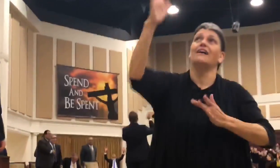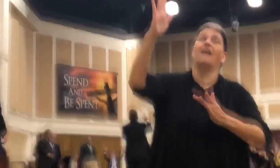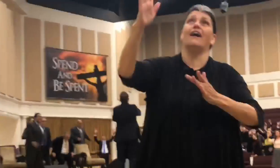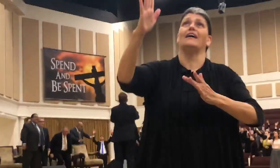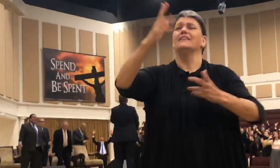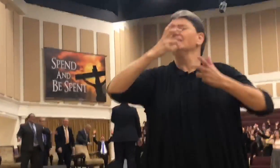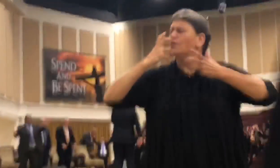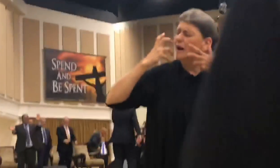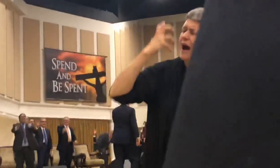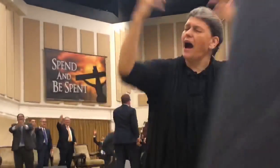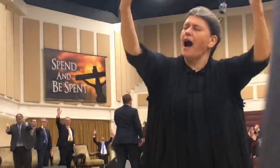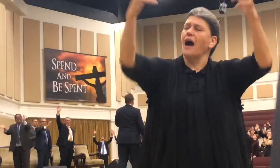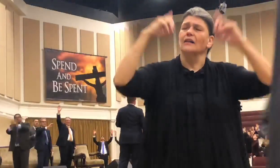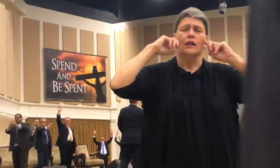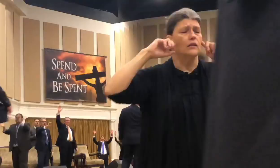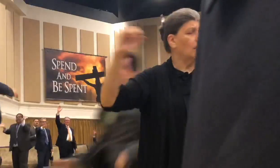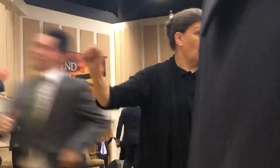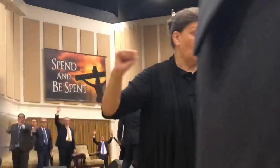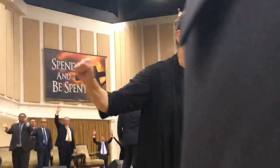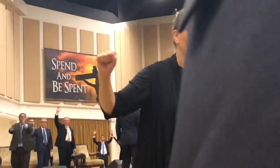God a shout of praise.